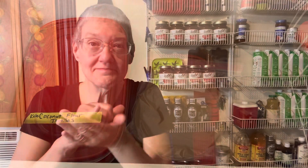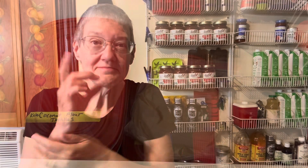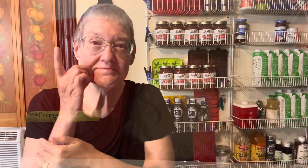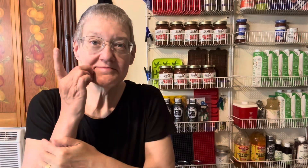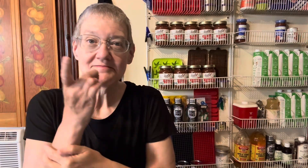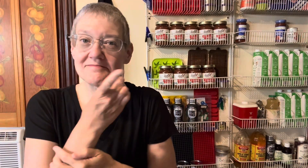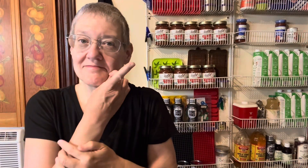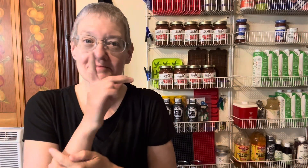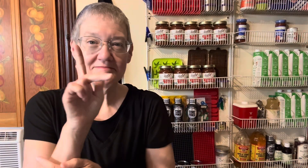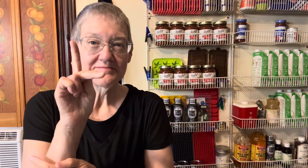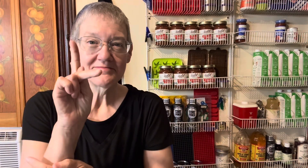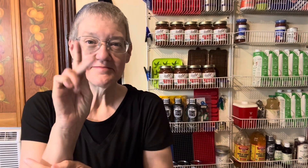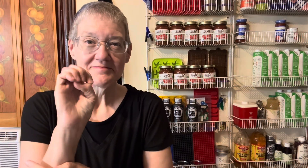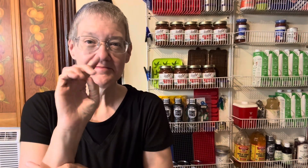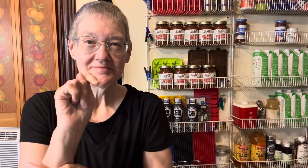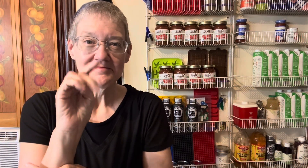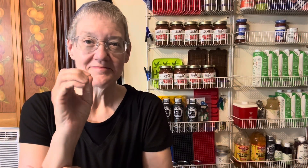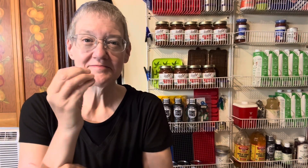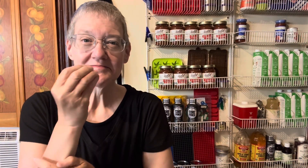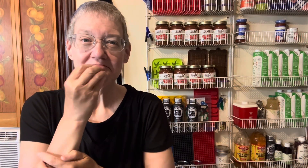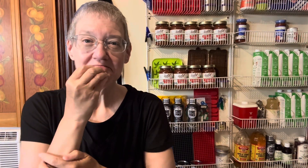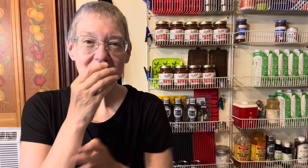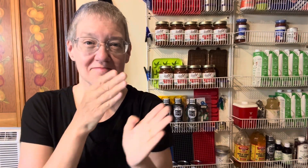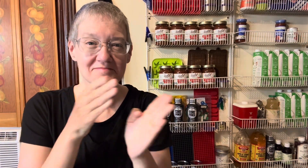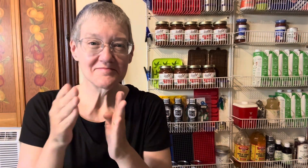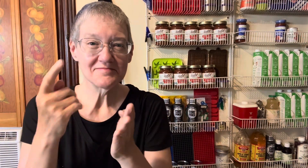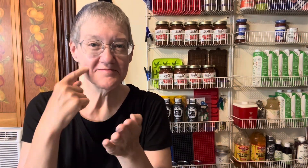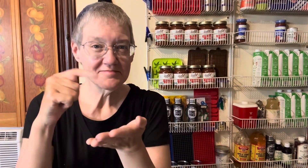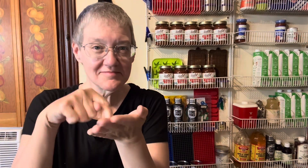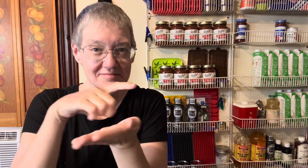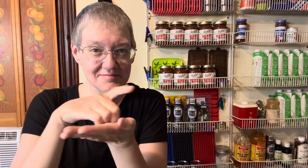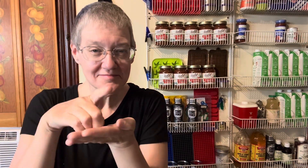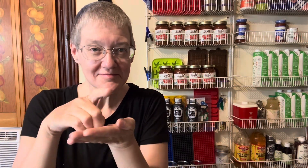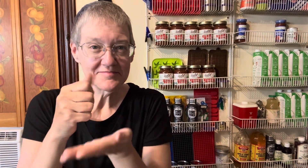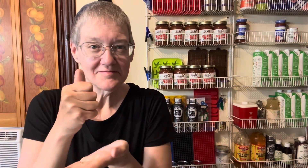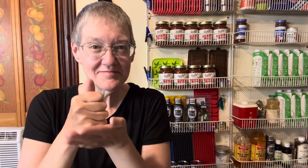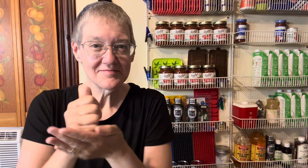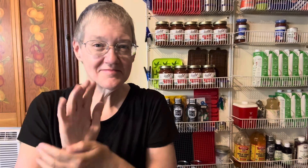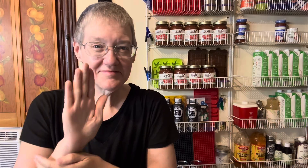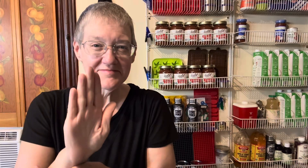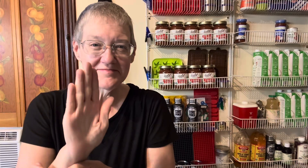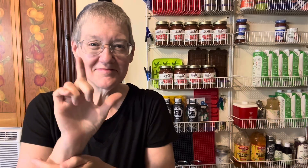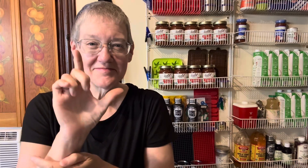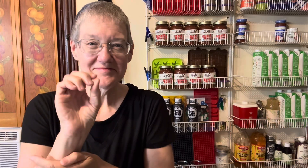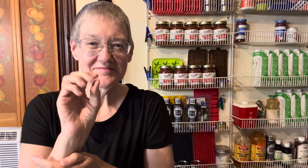And that's Dale's keto food prep for this week to help with his low carb diet.